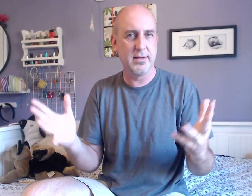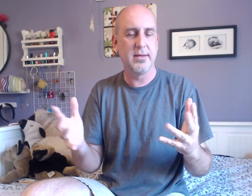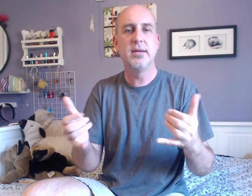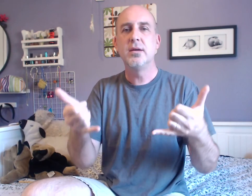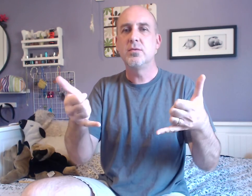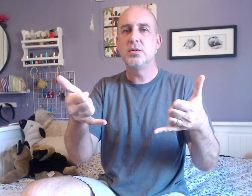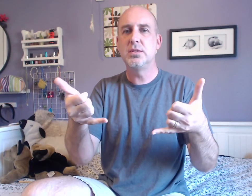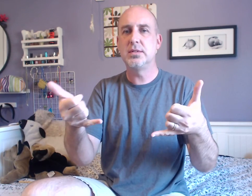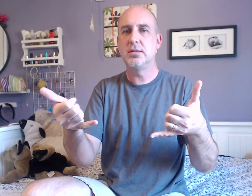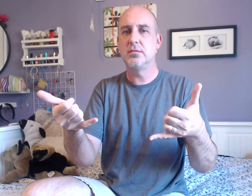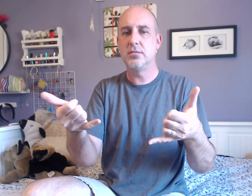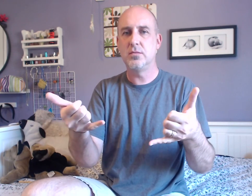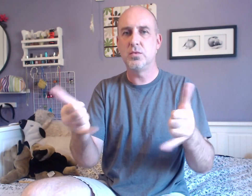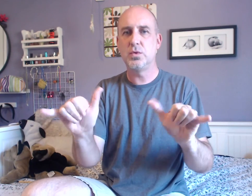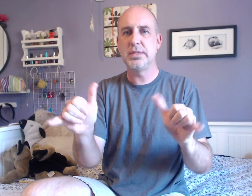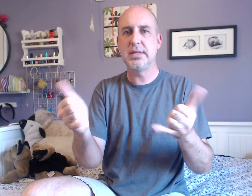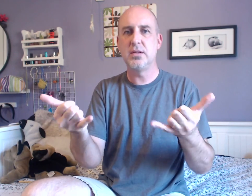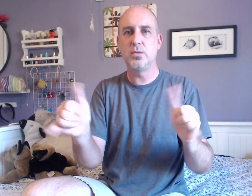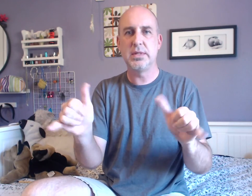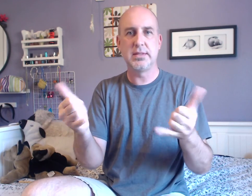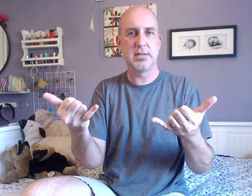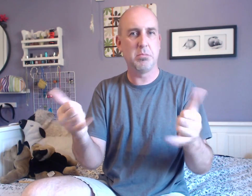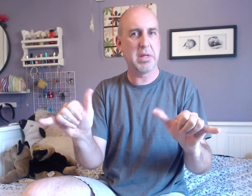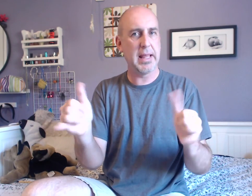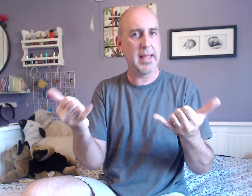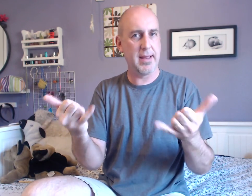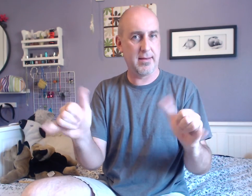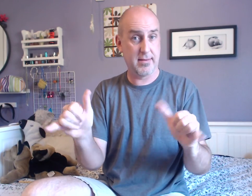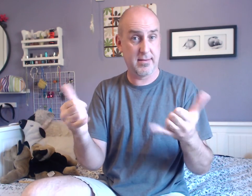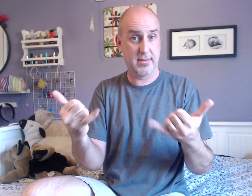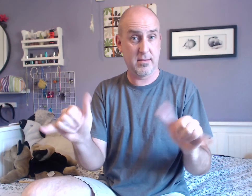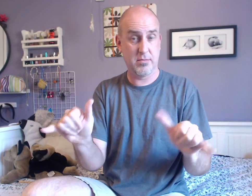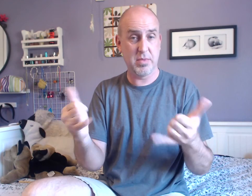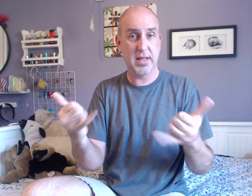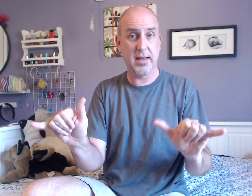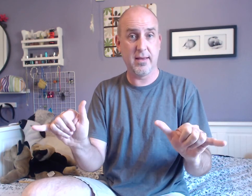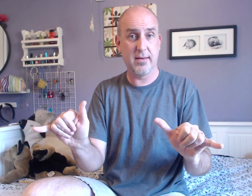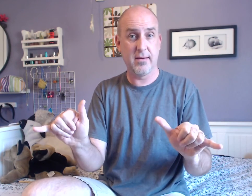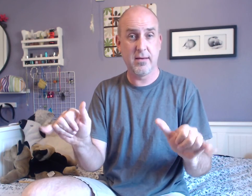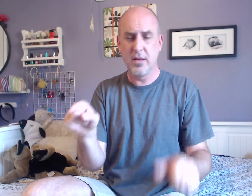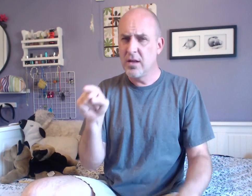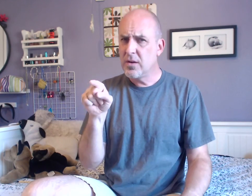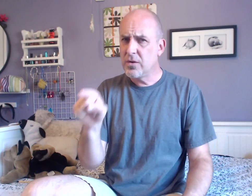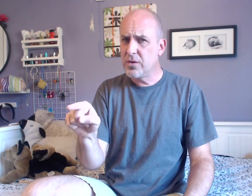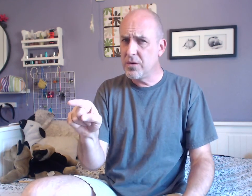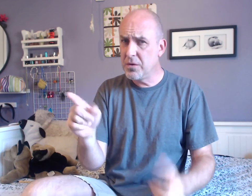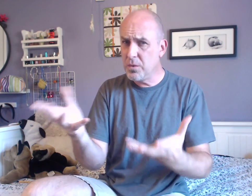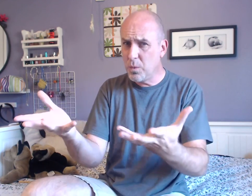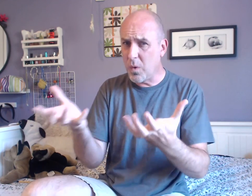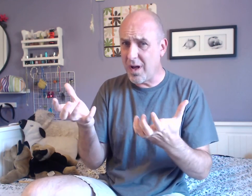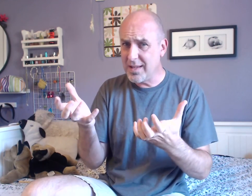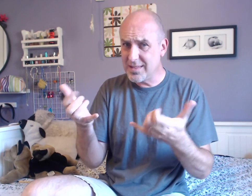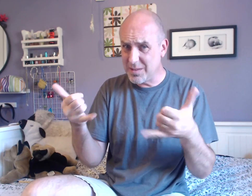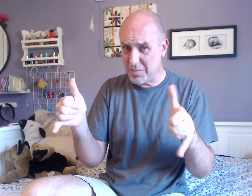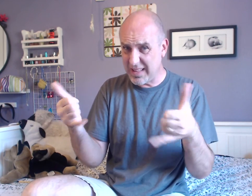We're just twisting the wrists. Play, play. Do you want to